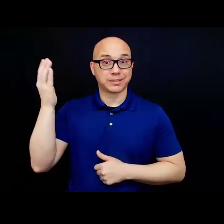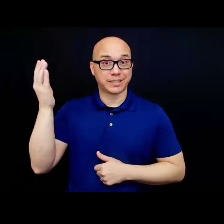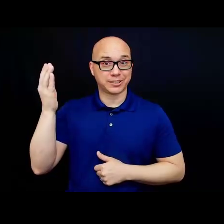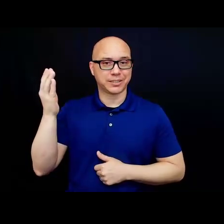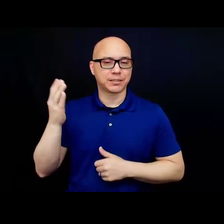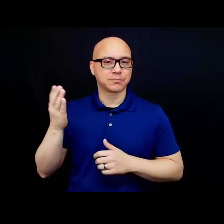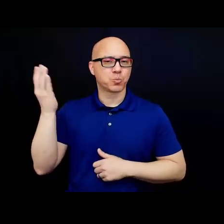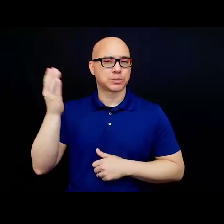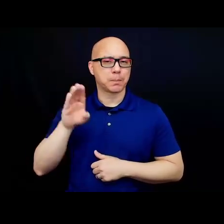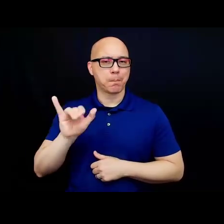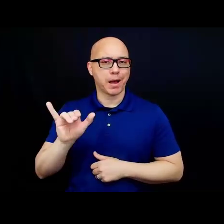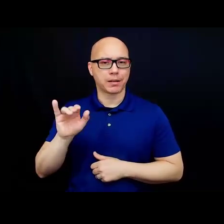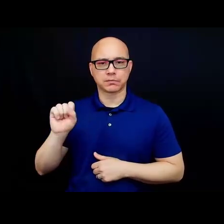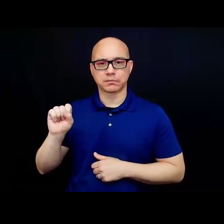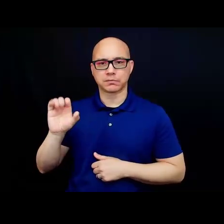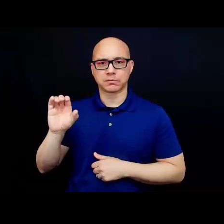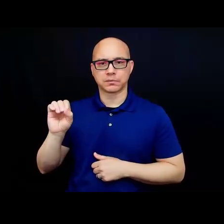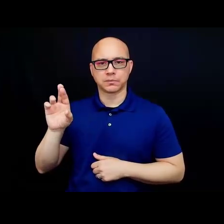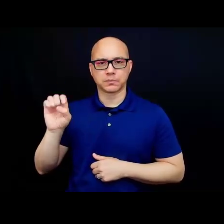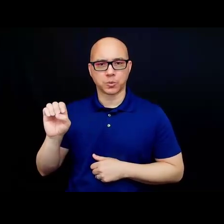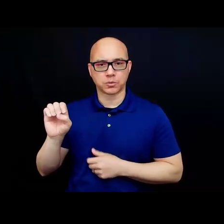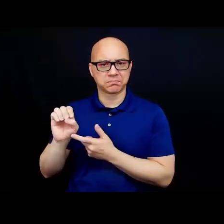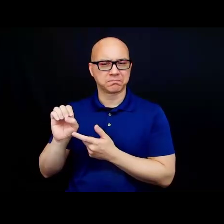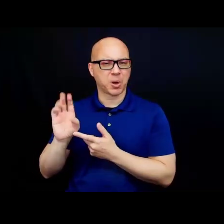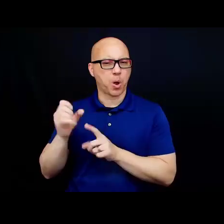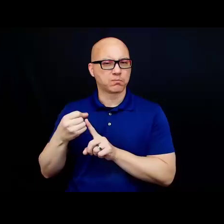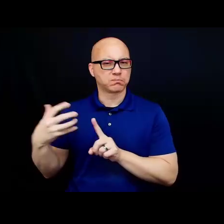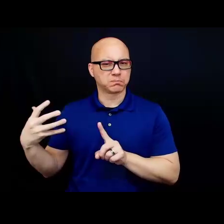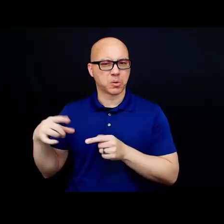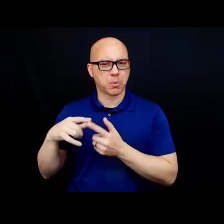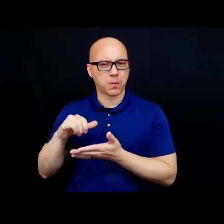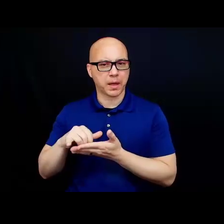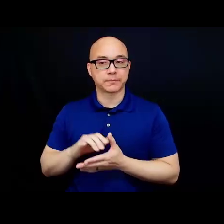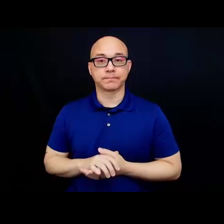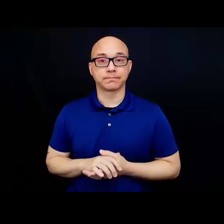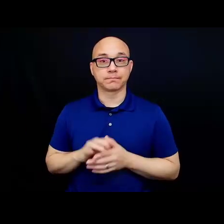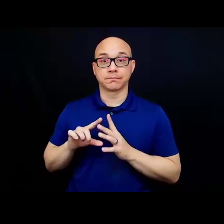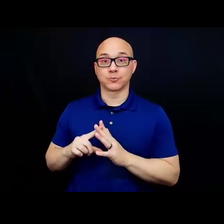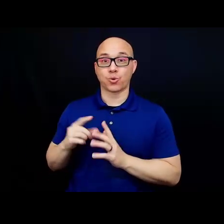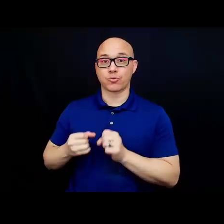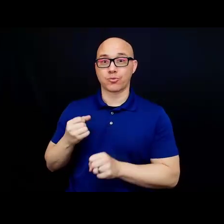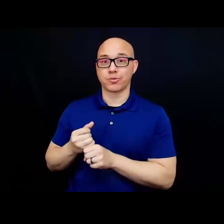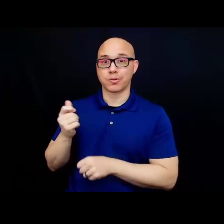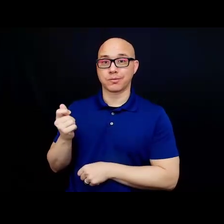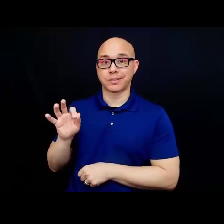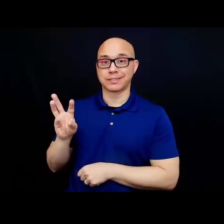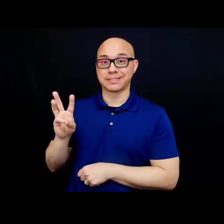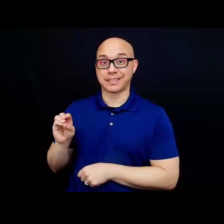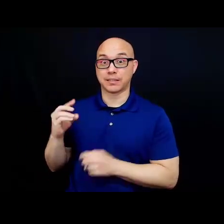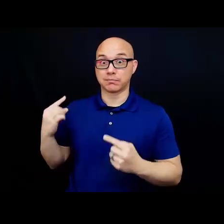first about SCORE if you're unfamiliar with SCORE. Since 1964, SCORE has